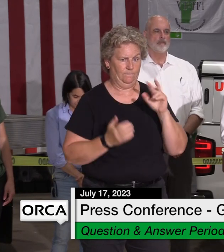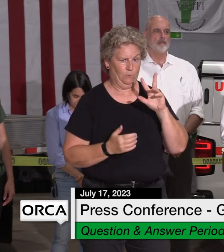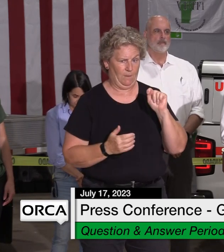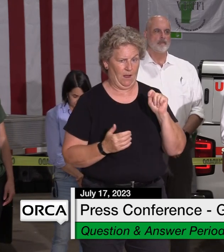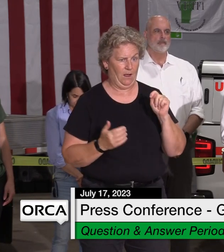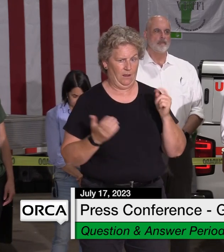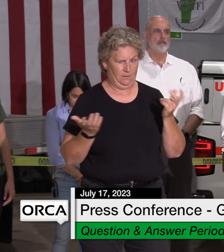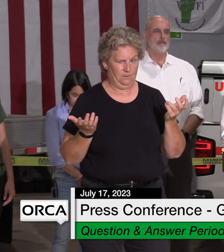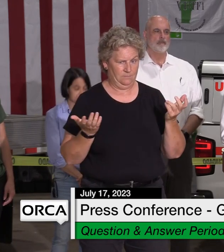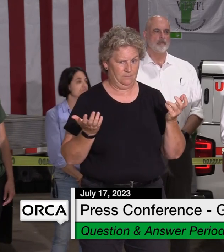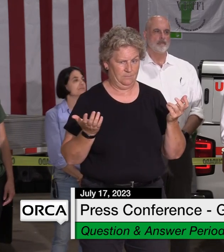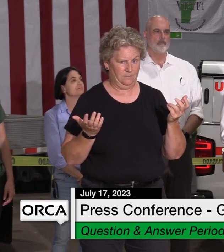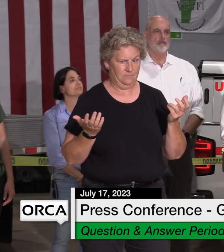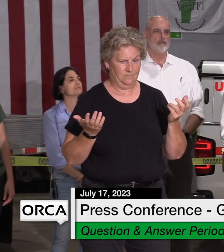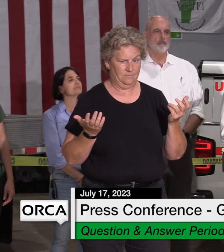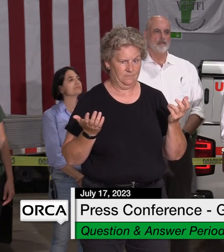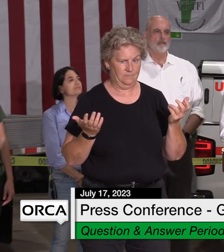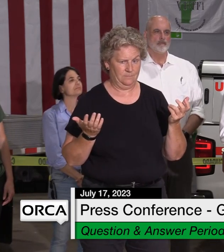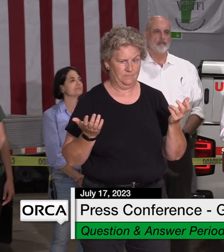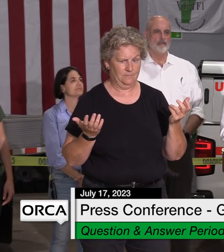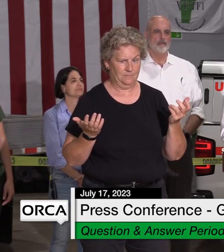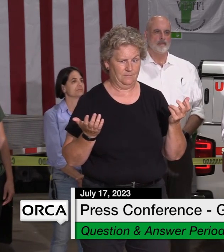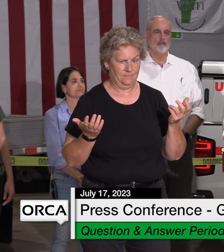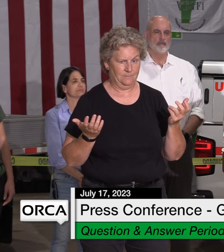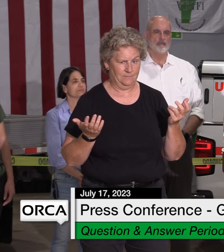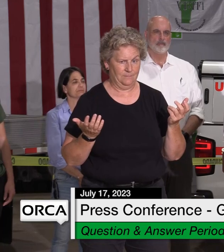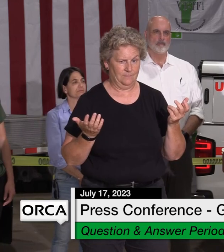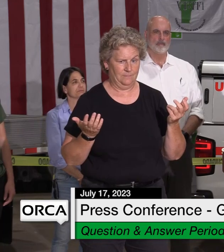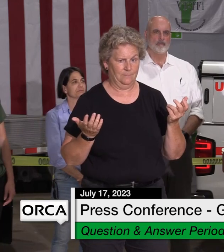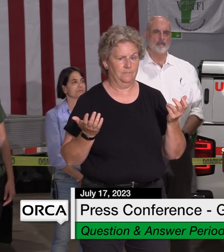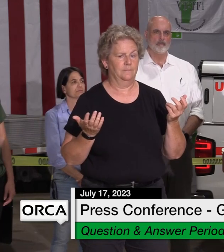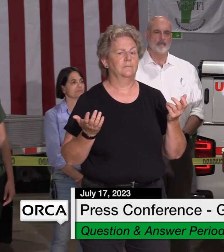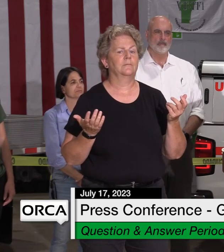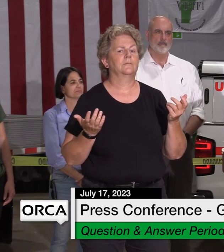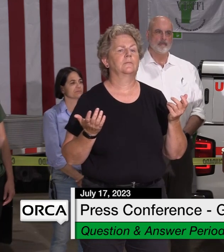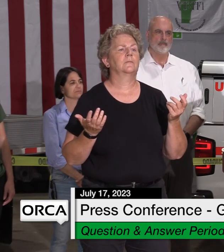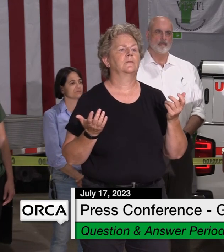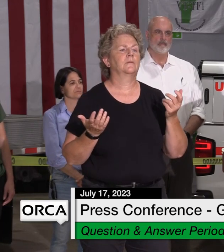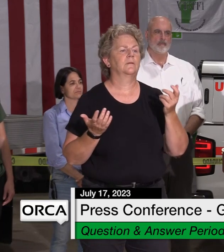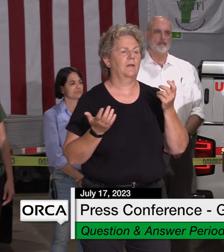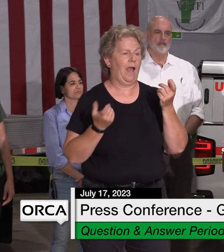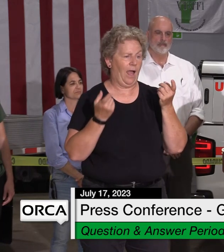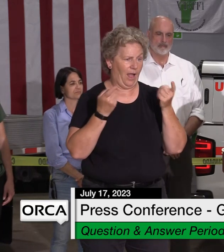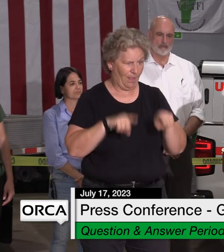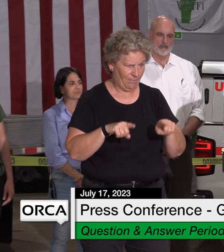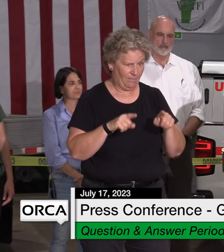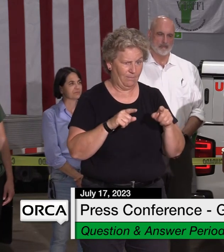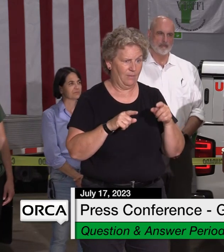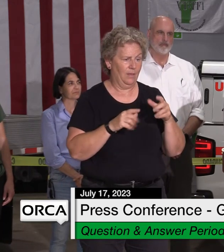be rebuilding in the same place? Look, we can't go into the future